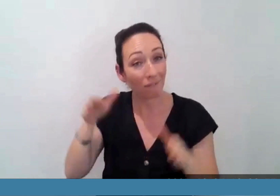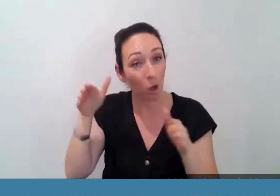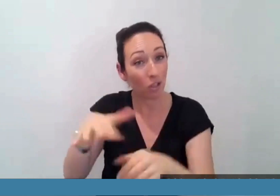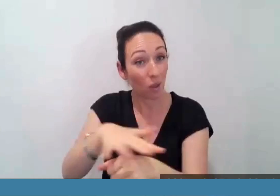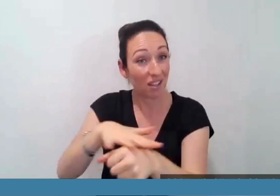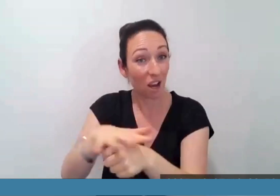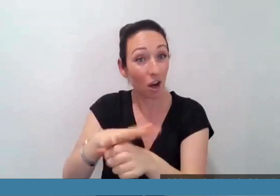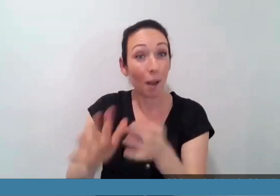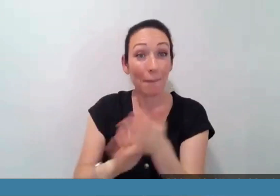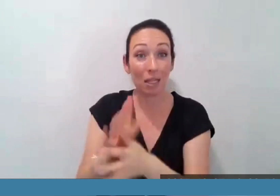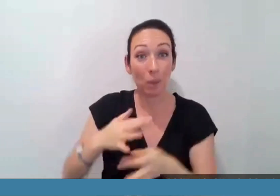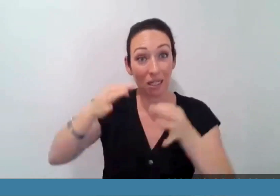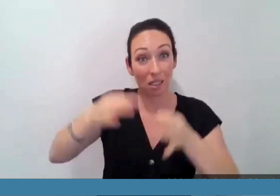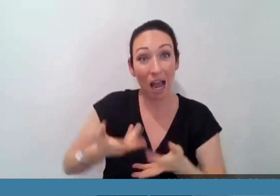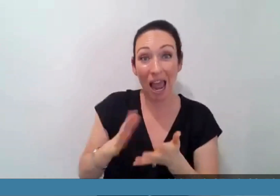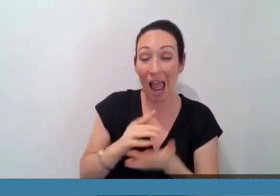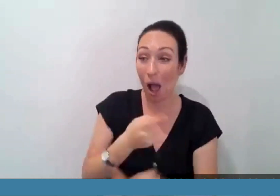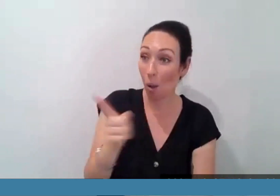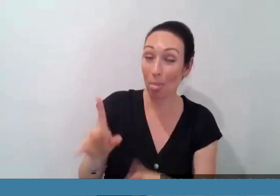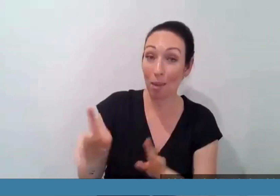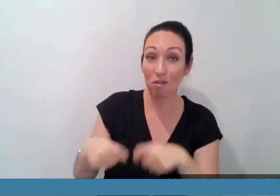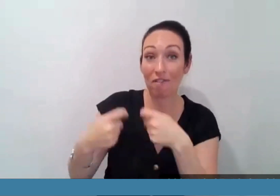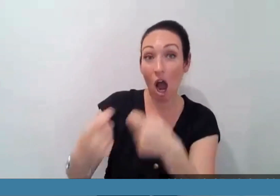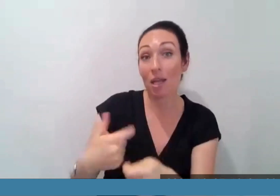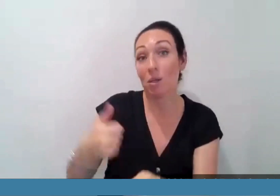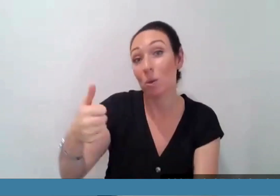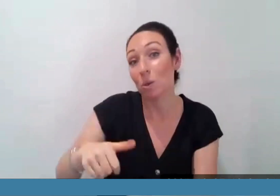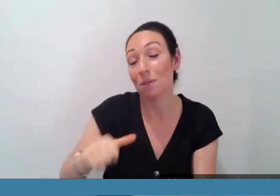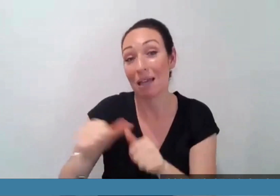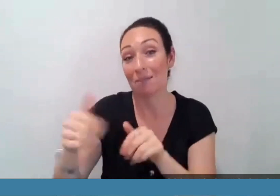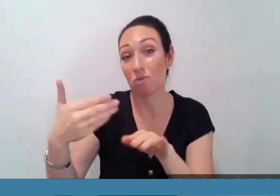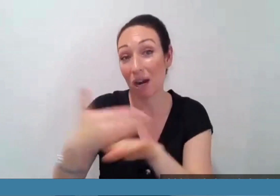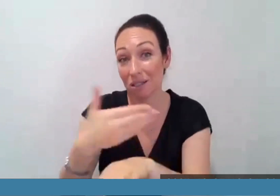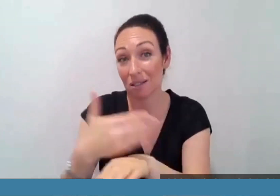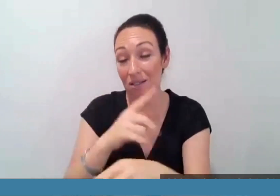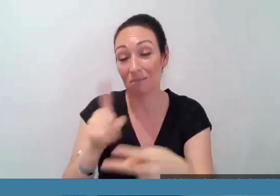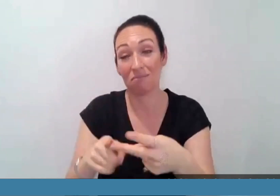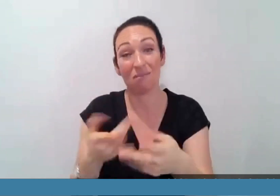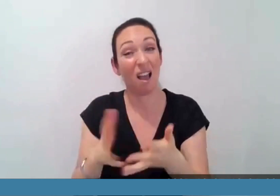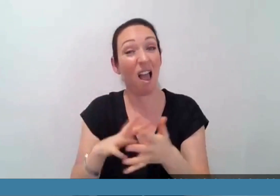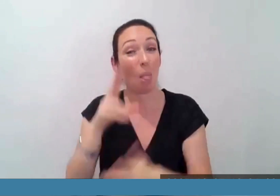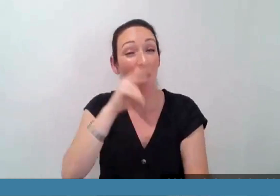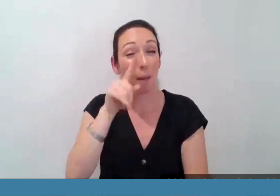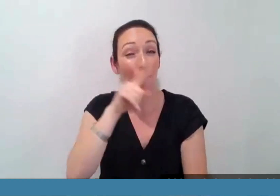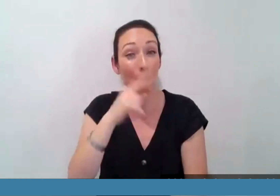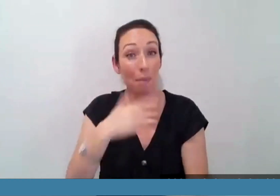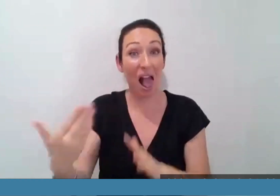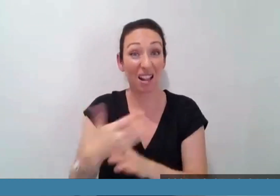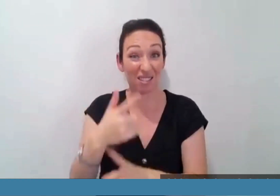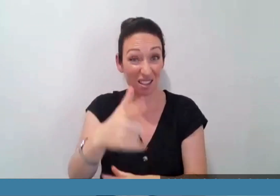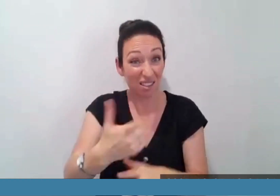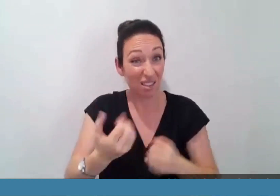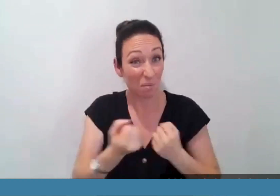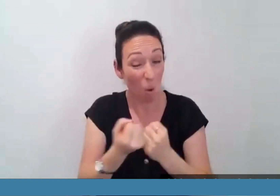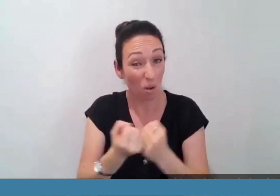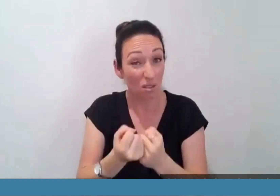practice, how young people decide to access these supports, and therefore how we can improve the